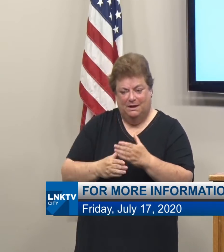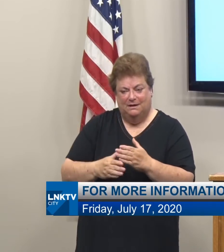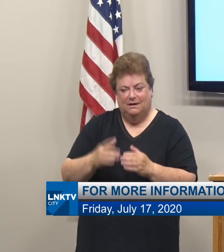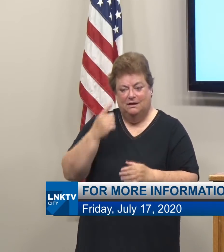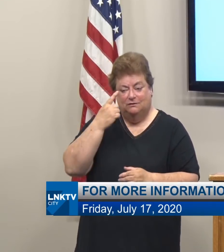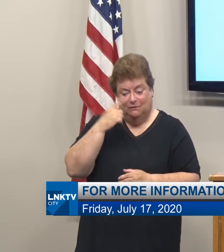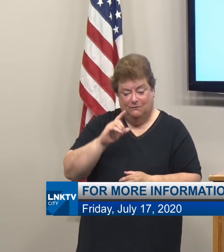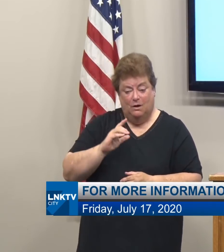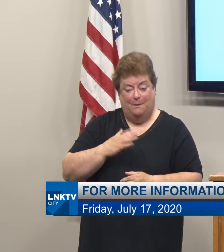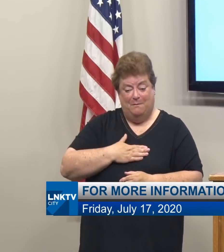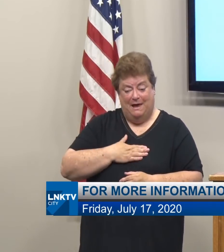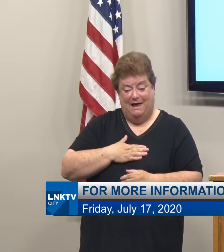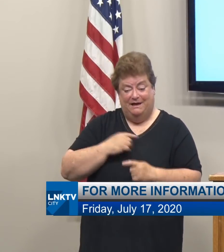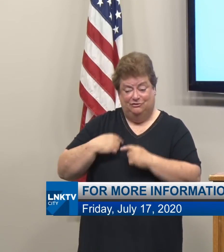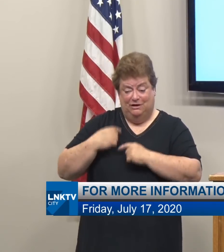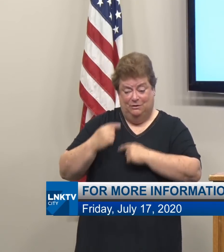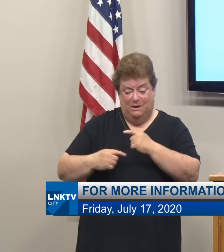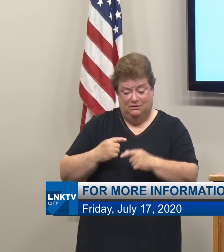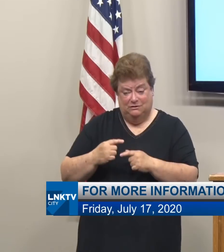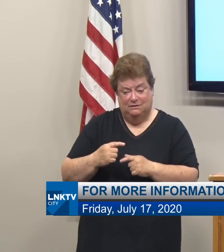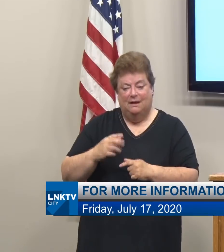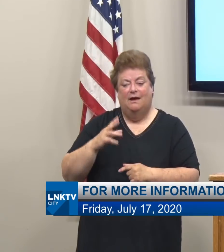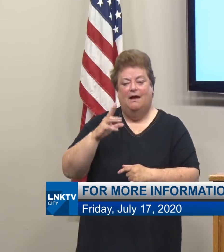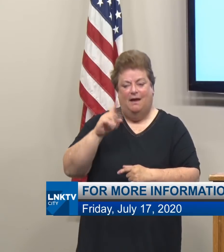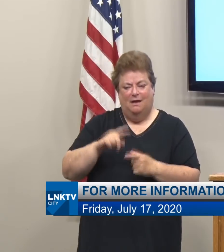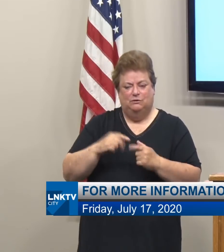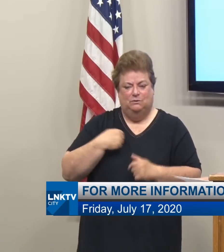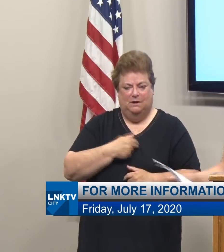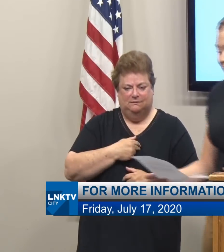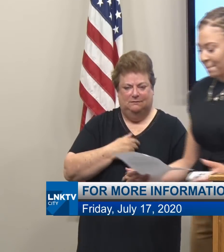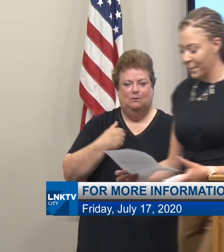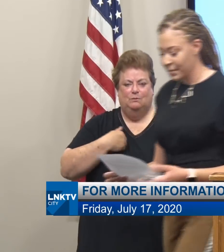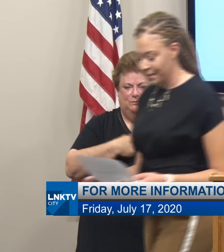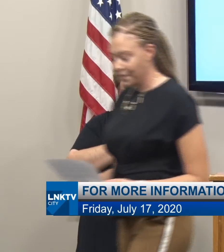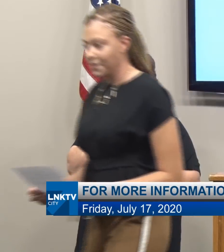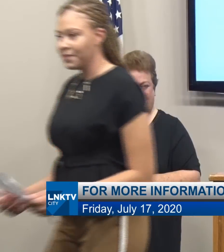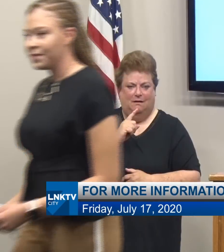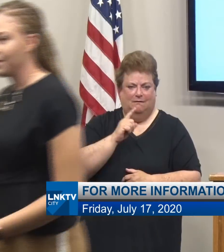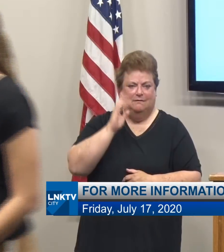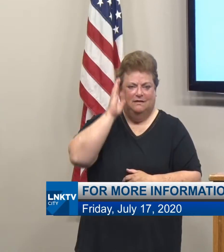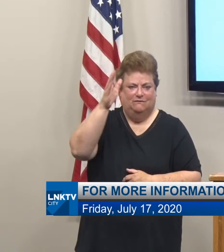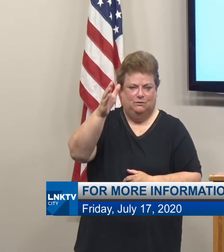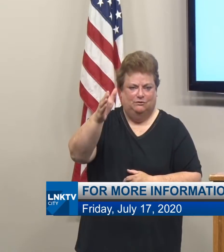generation, it is up to us. We are the future. Thank you.